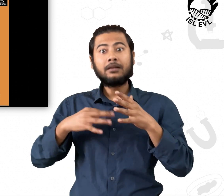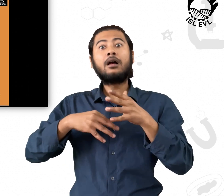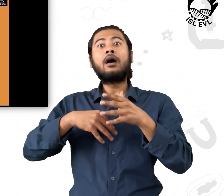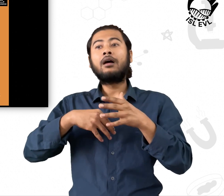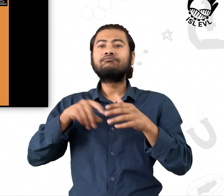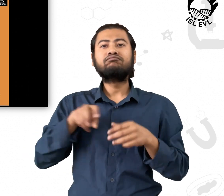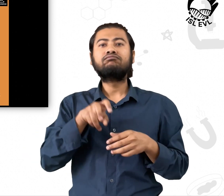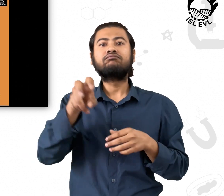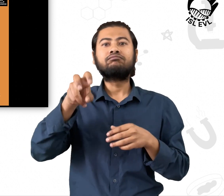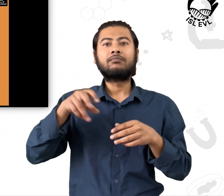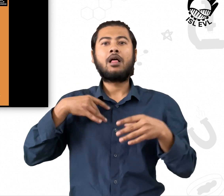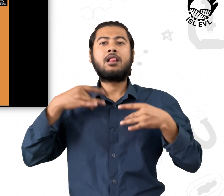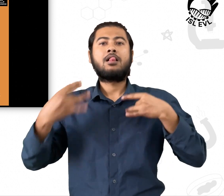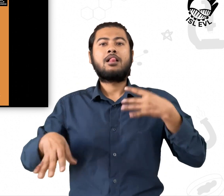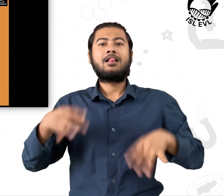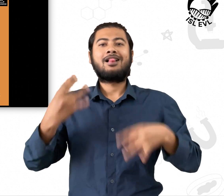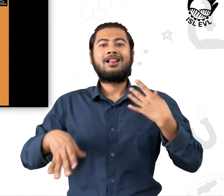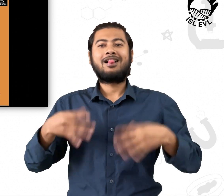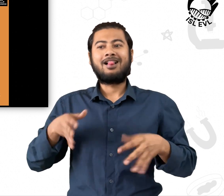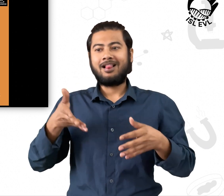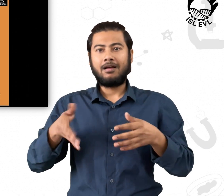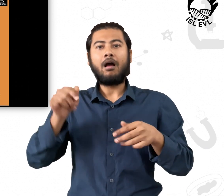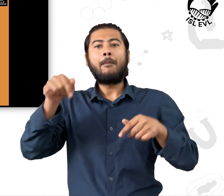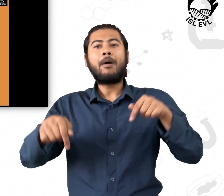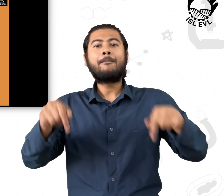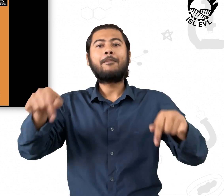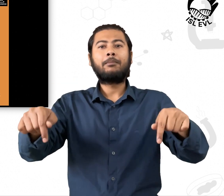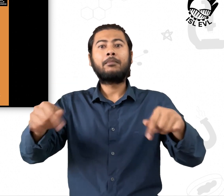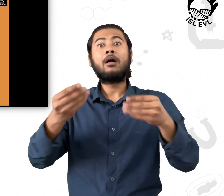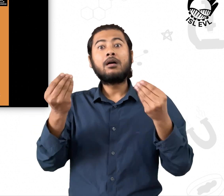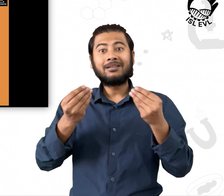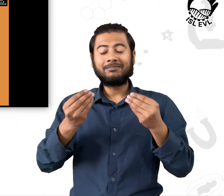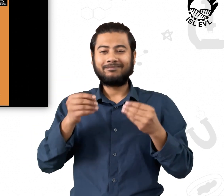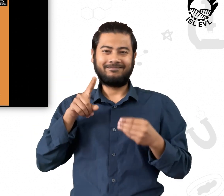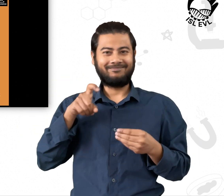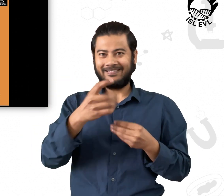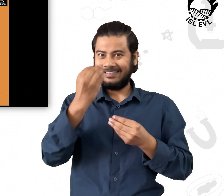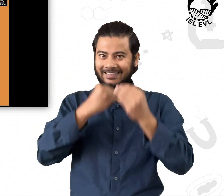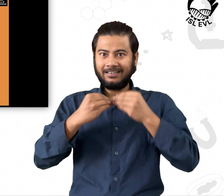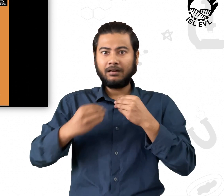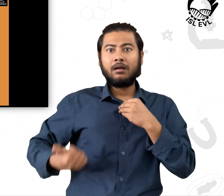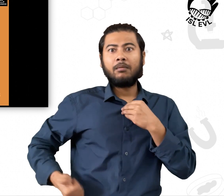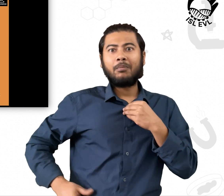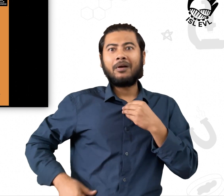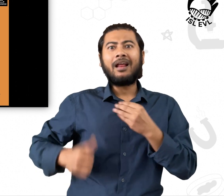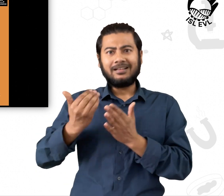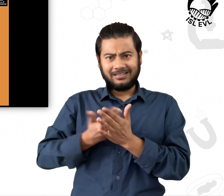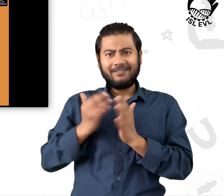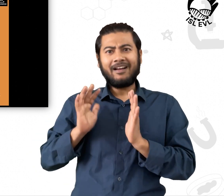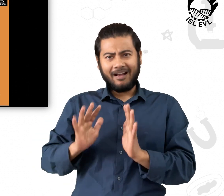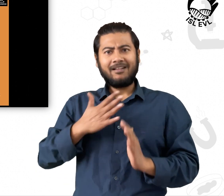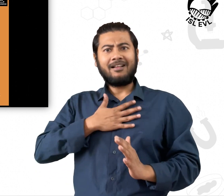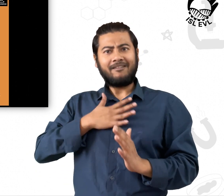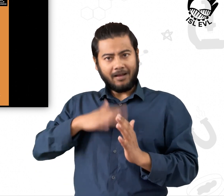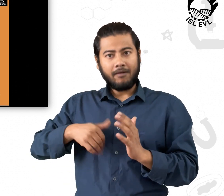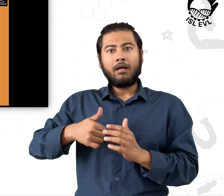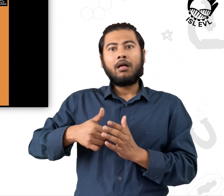once stuck. Some spores even make it out of the springtail's digestive system unharmed and